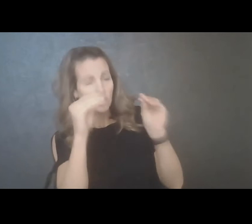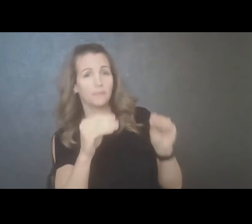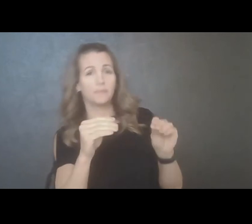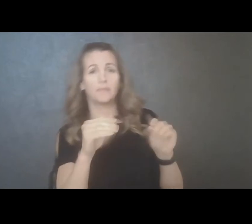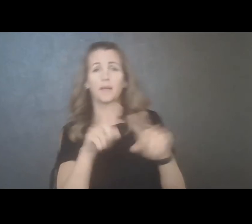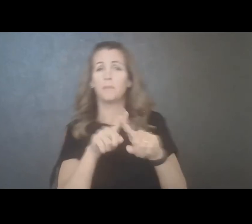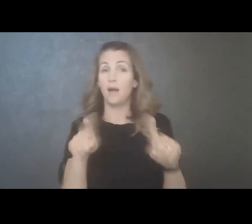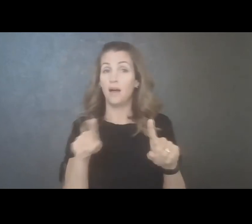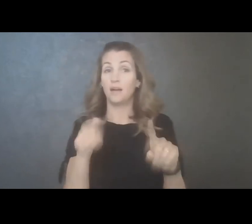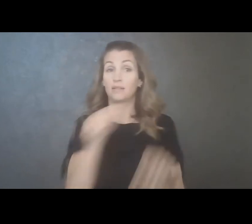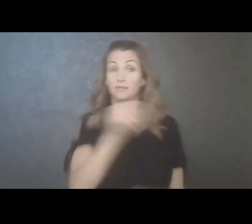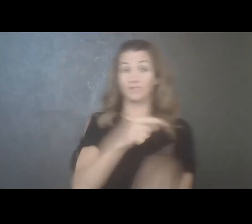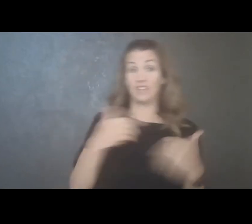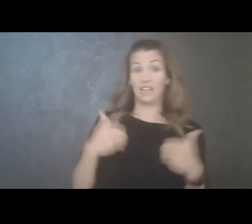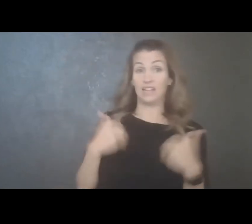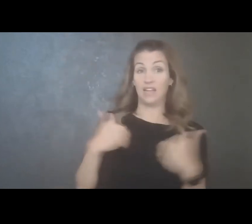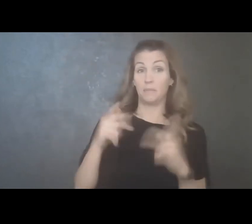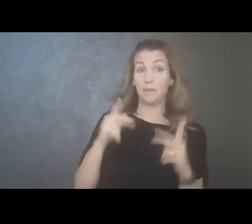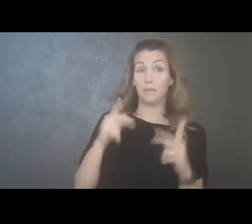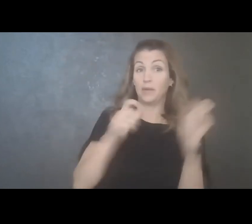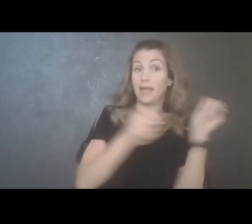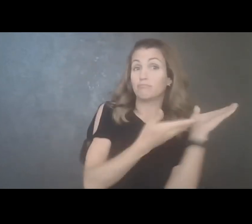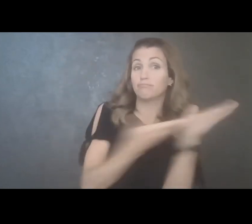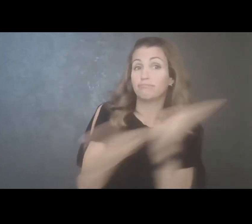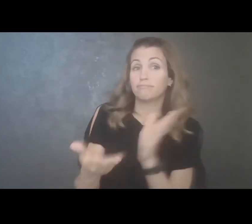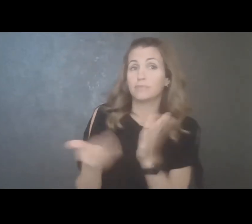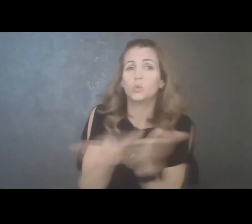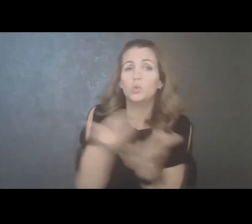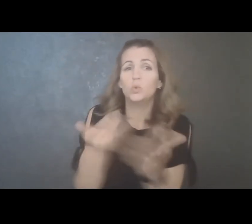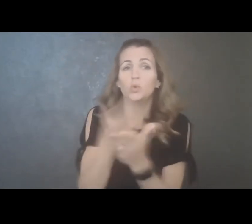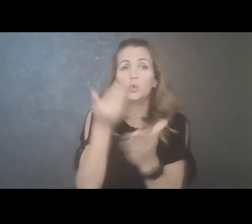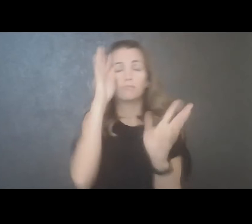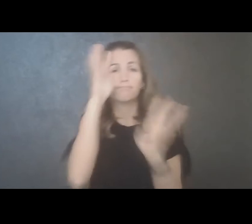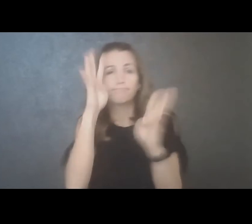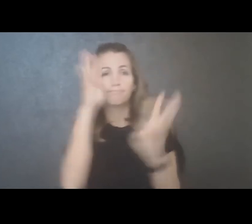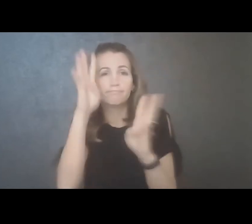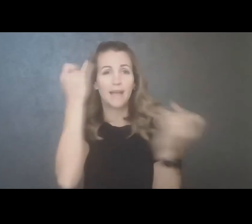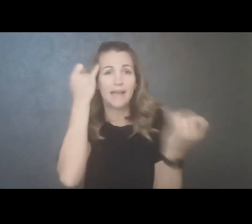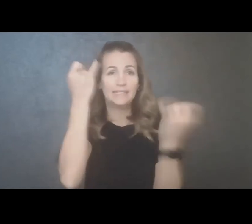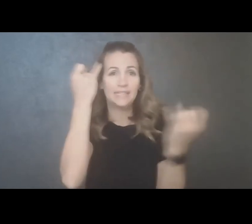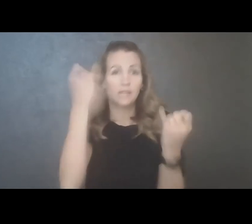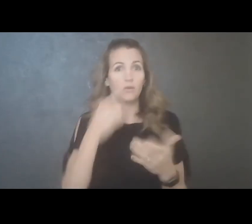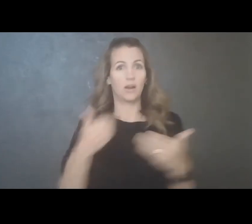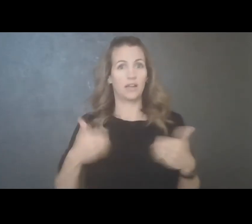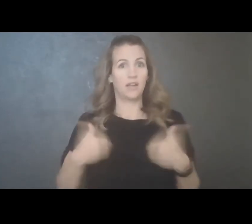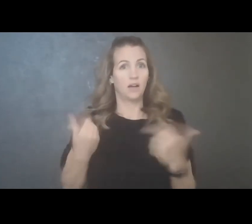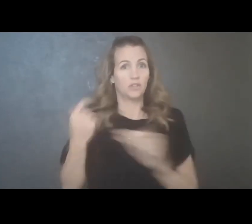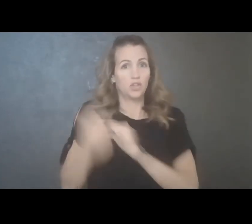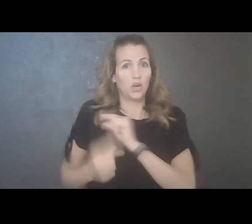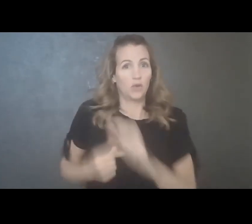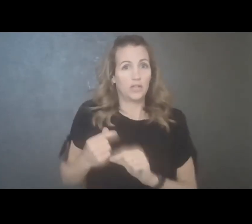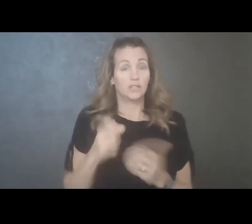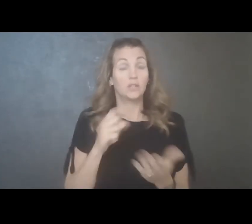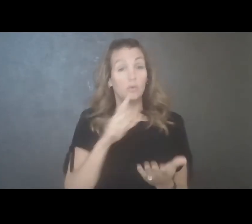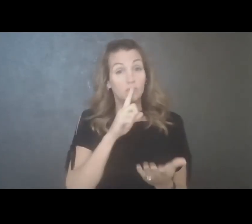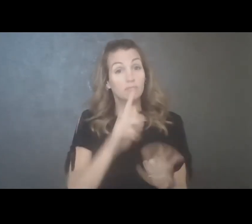those other younger people can be bringing in new innovative ideas for a younger generation as the times change. So it's equally important